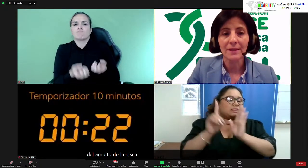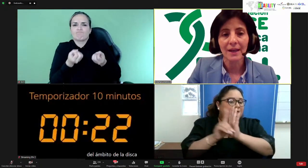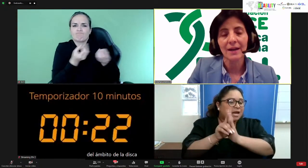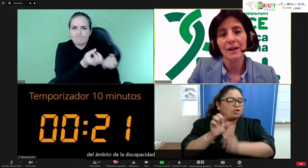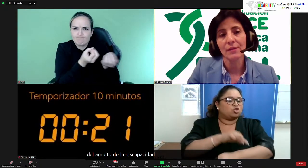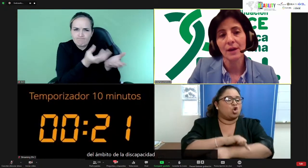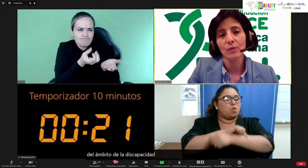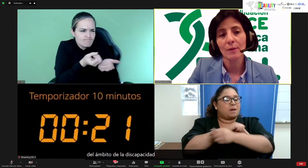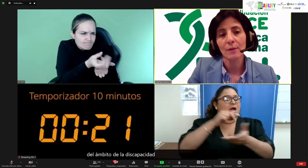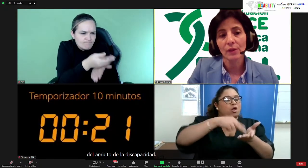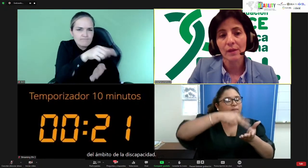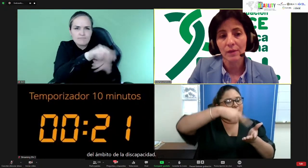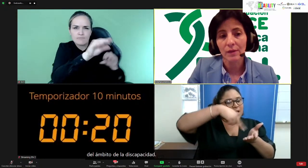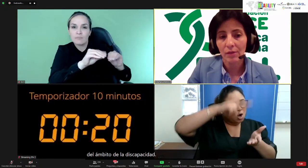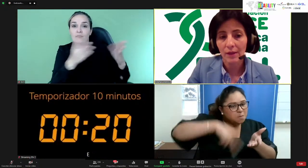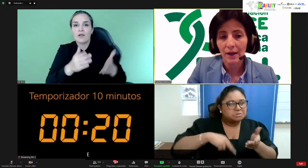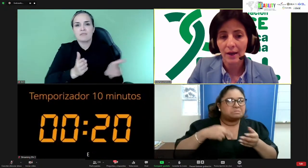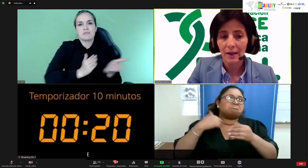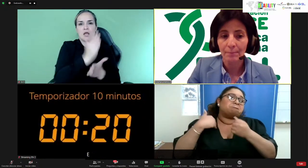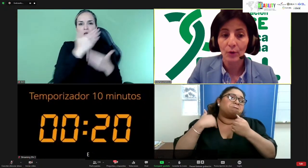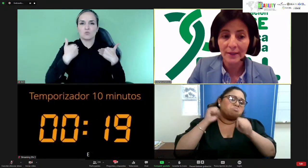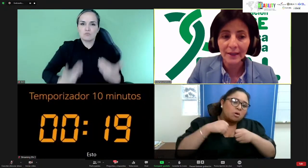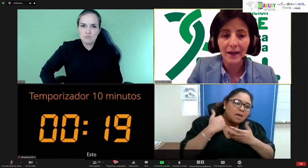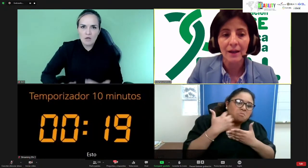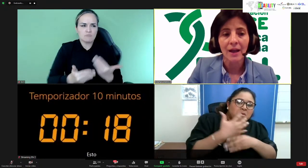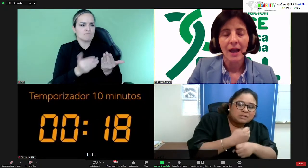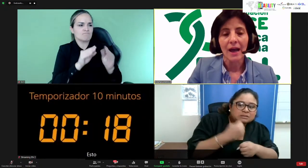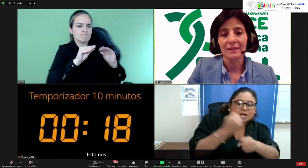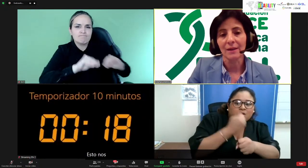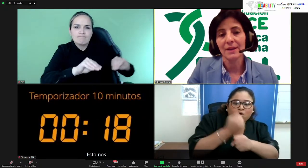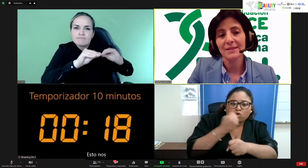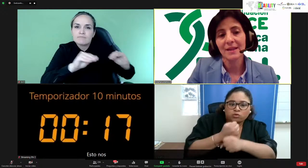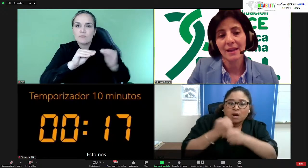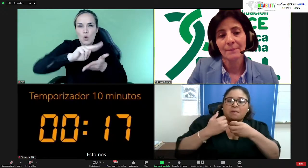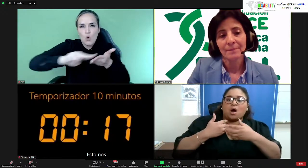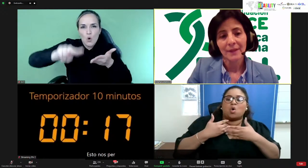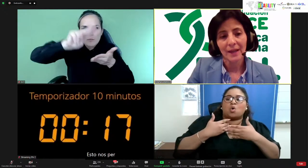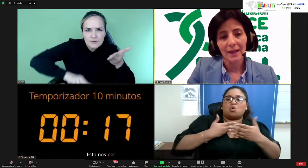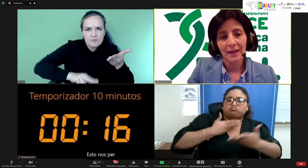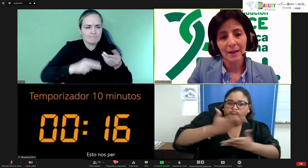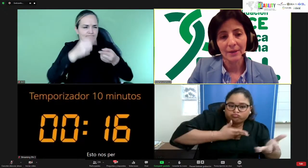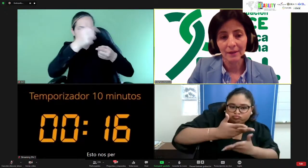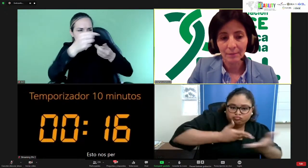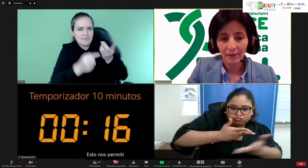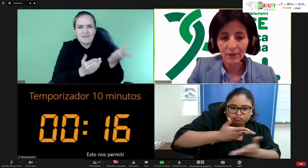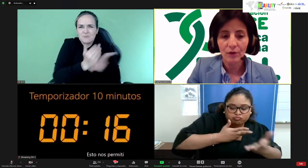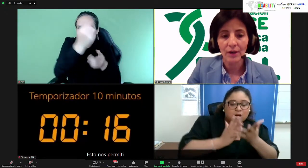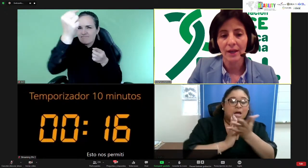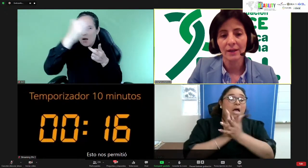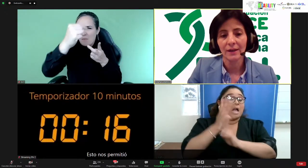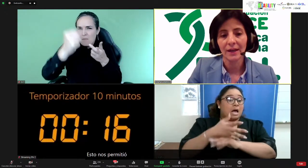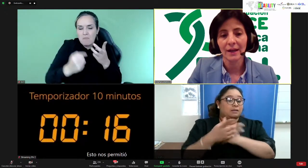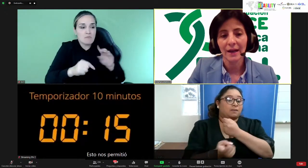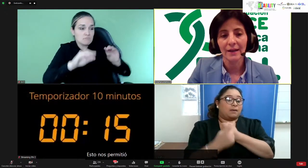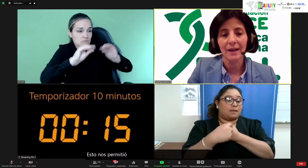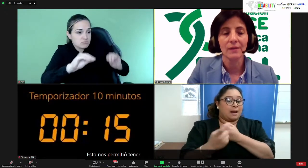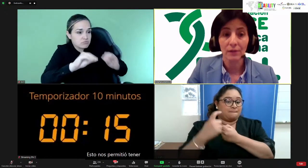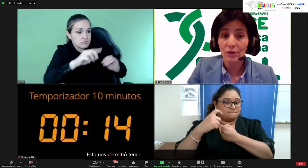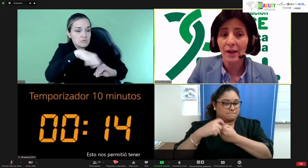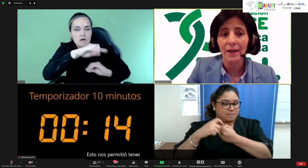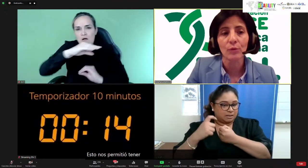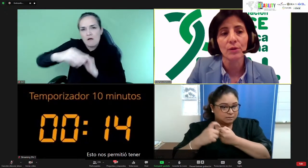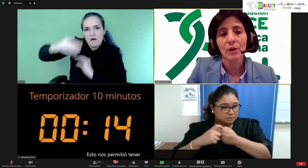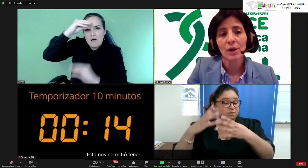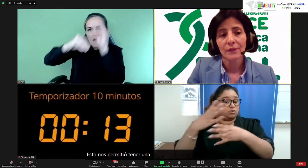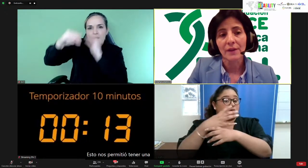convention that will allow us to carry out a political incidence task through the